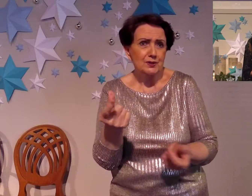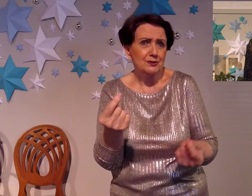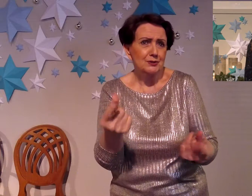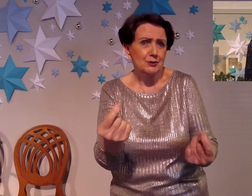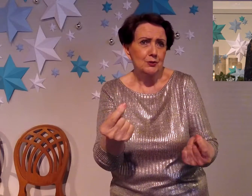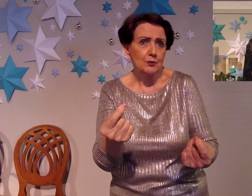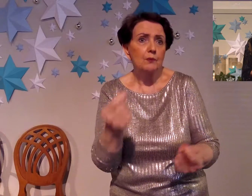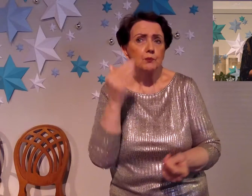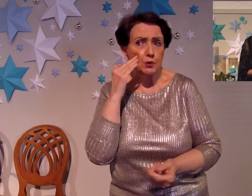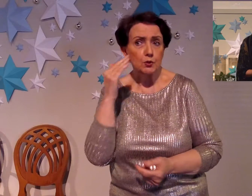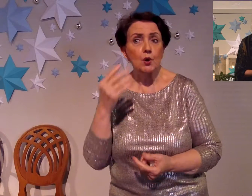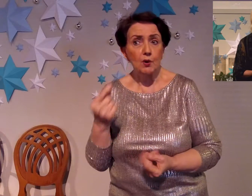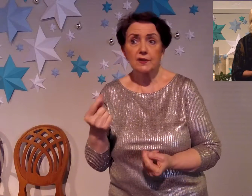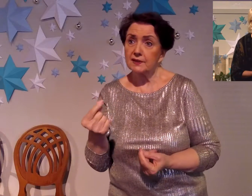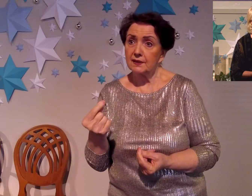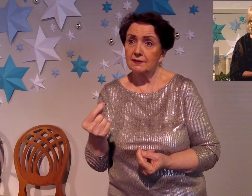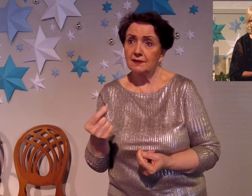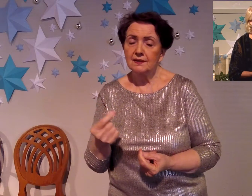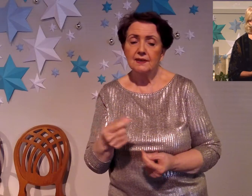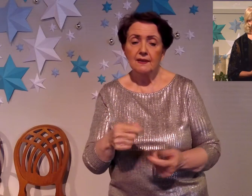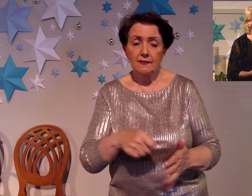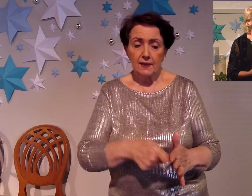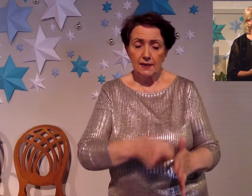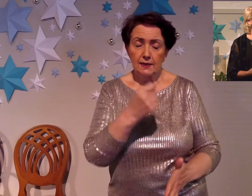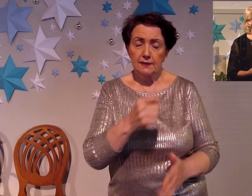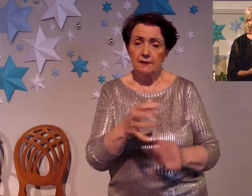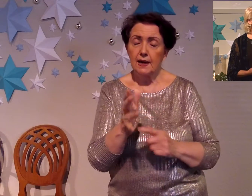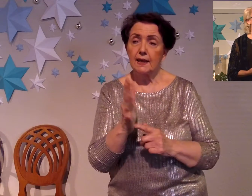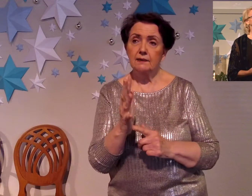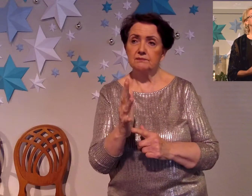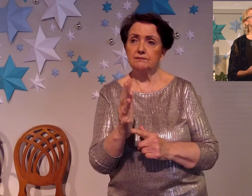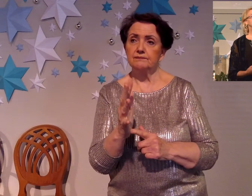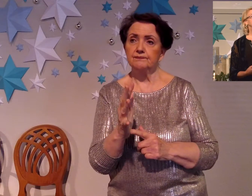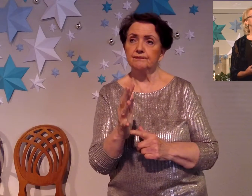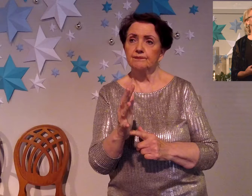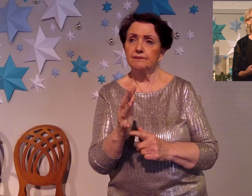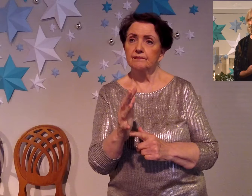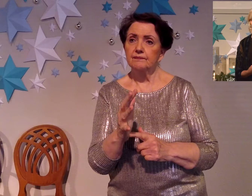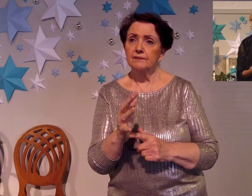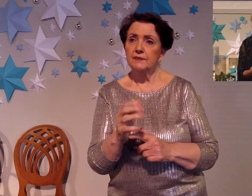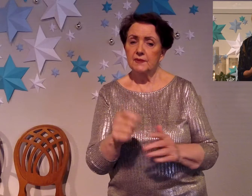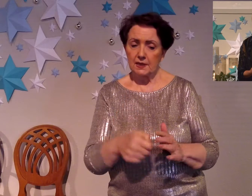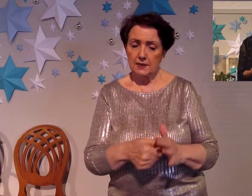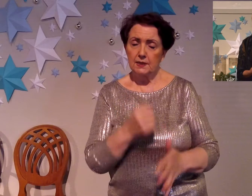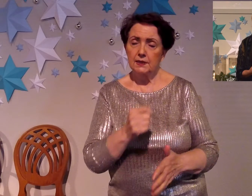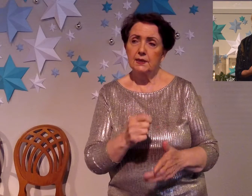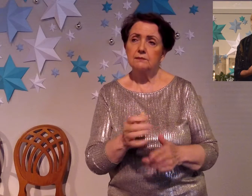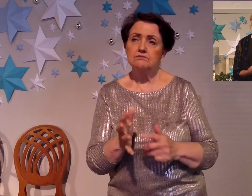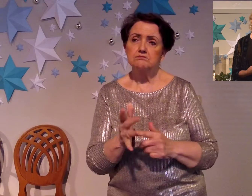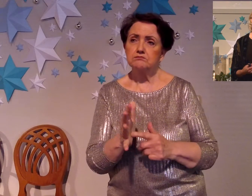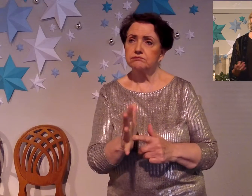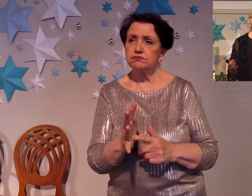did anyway? They lit the lamp. They lit the lamp anyway.